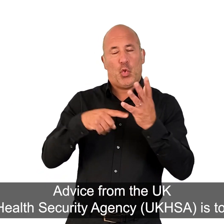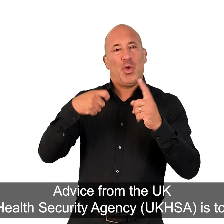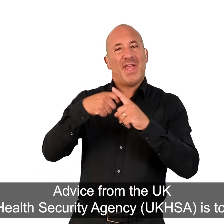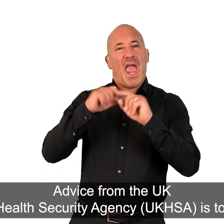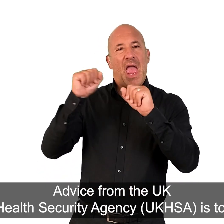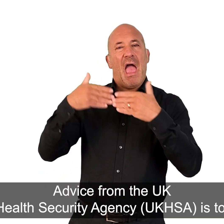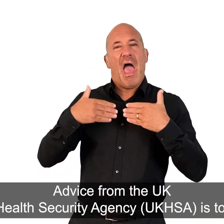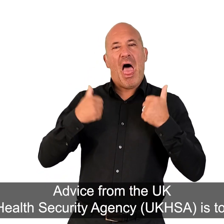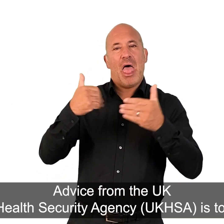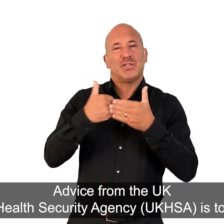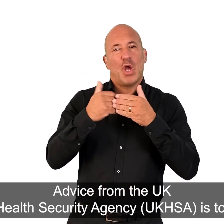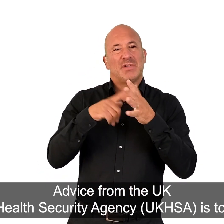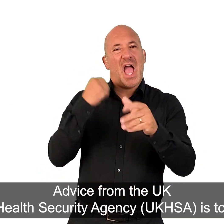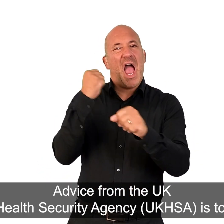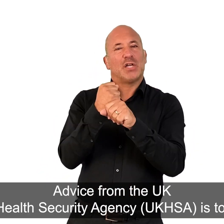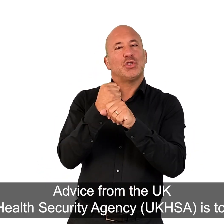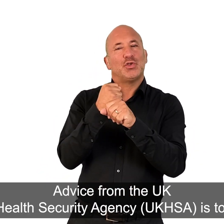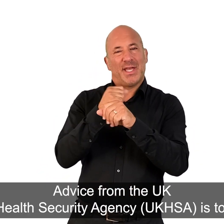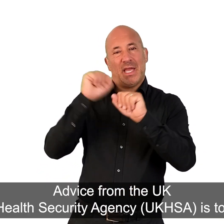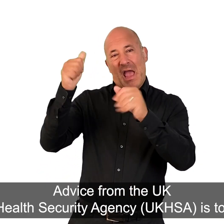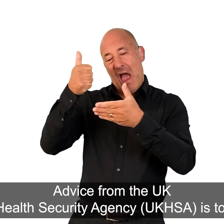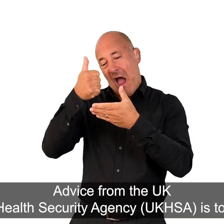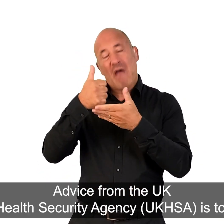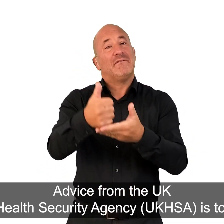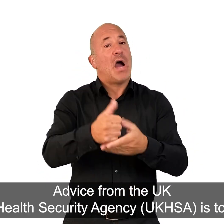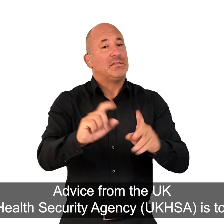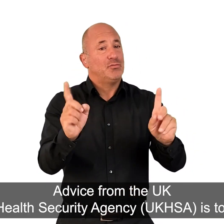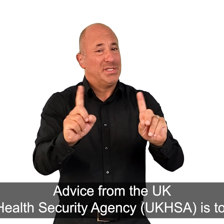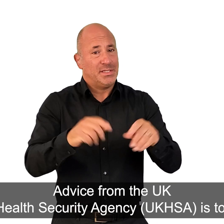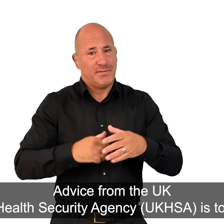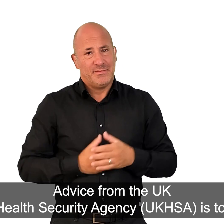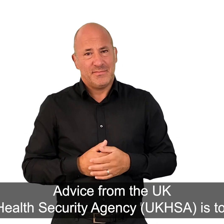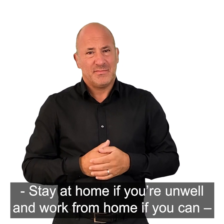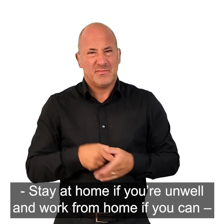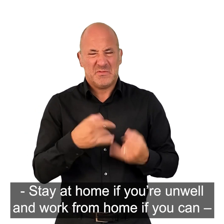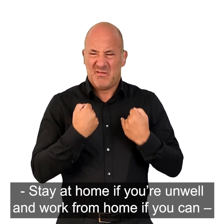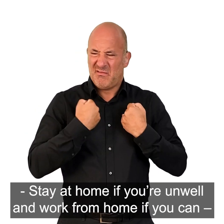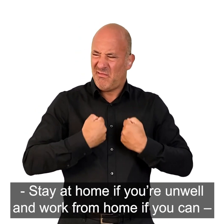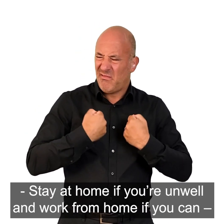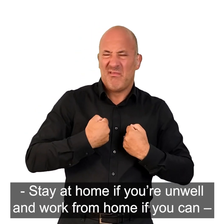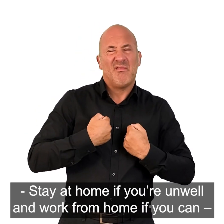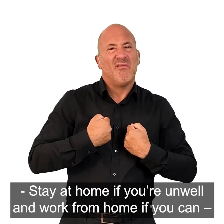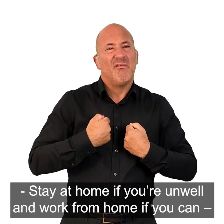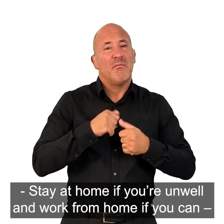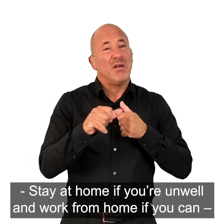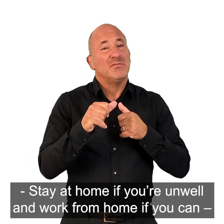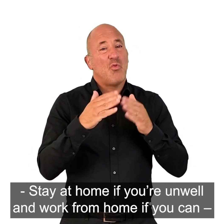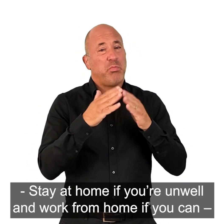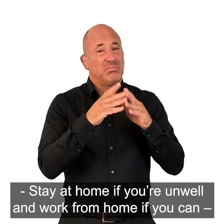Advice from the UK Health Security Agency, UKHSA, is to stay at home if you're unwell and work from home